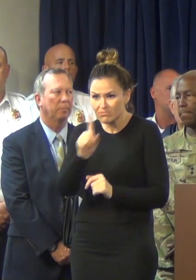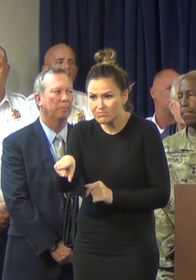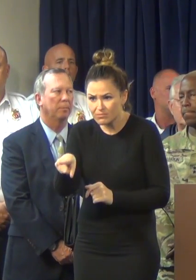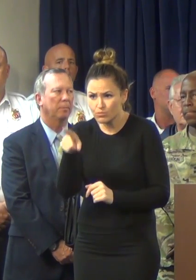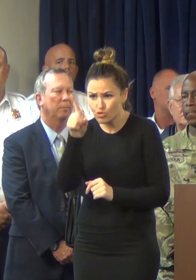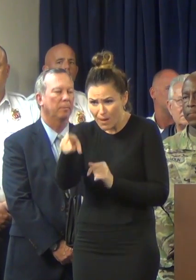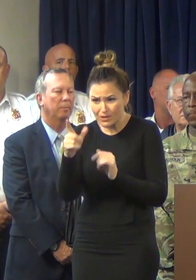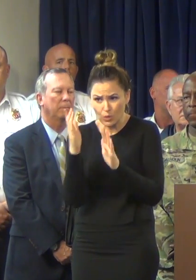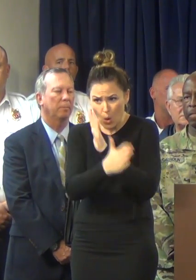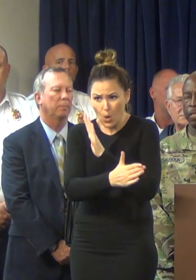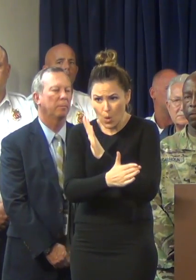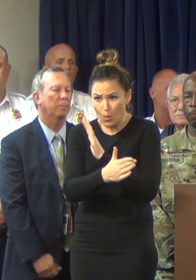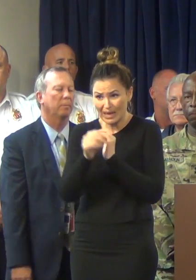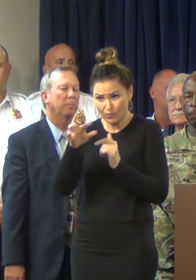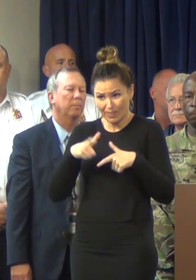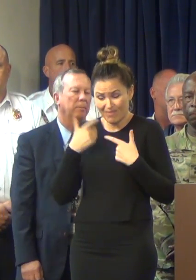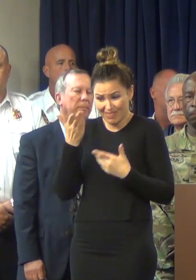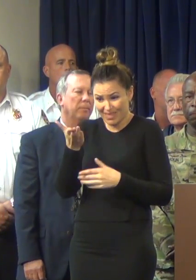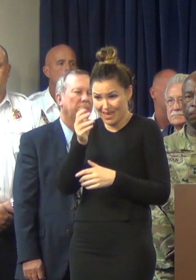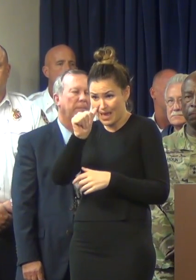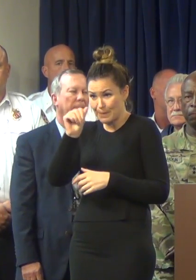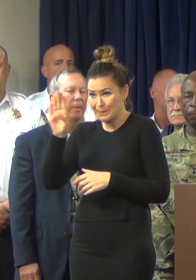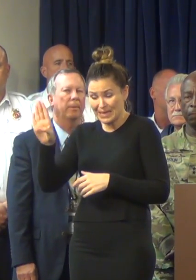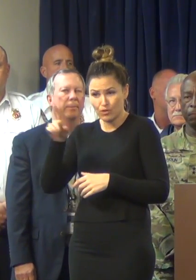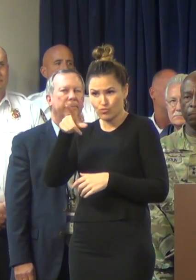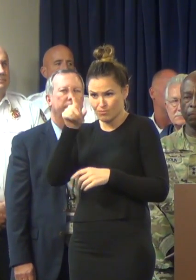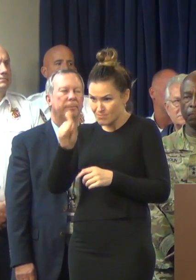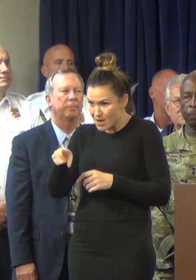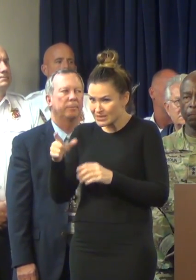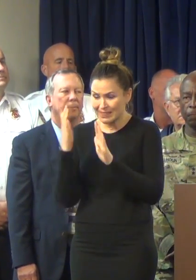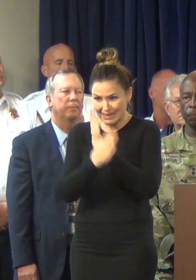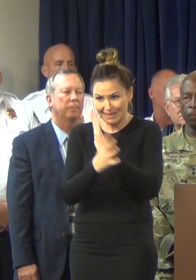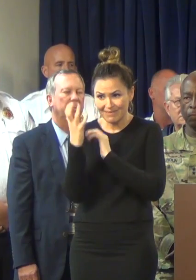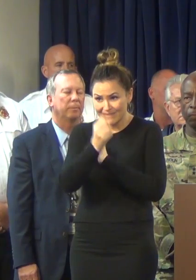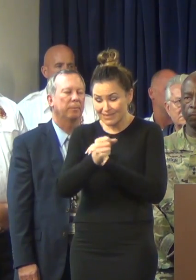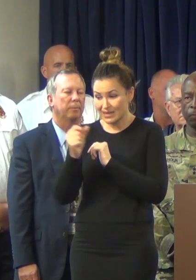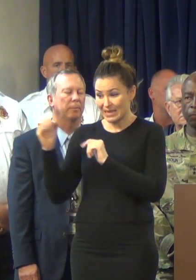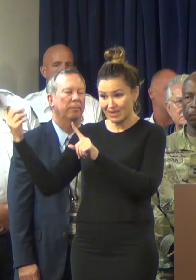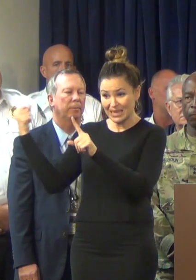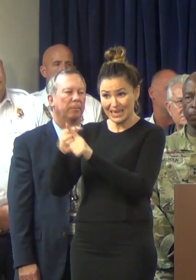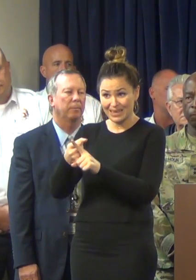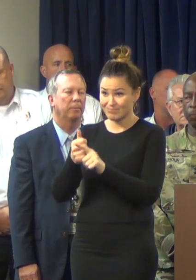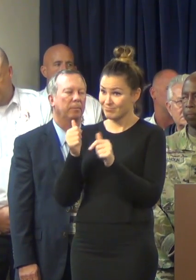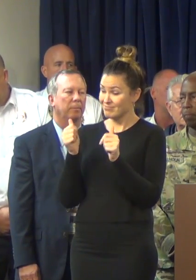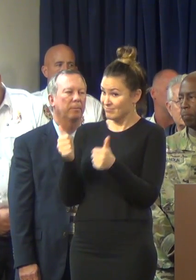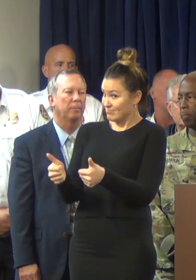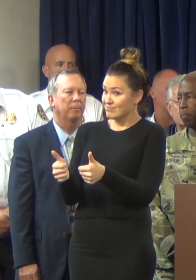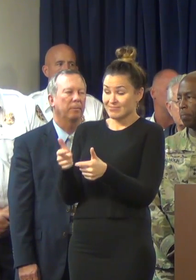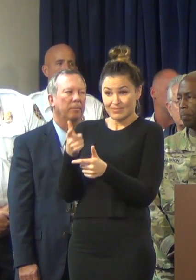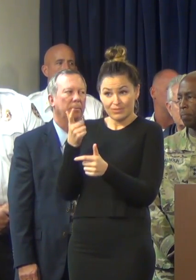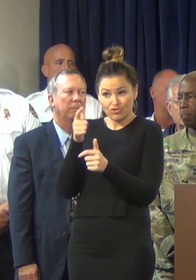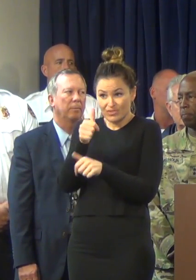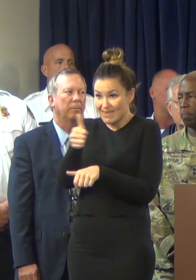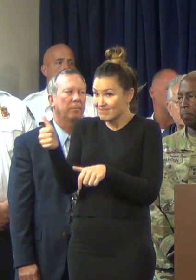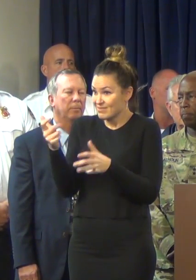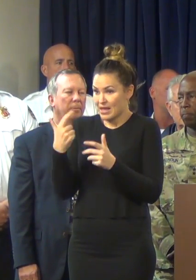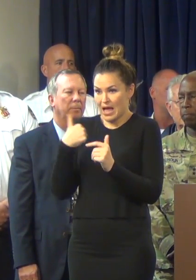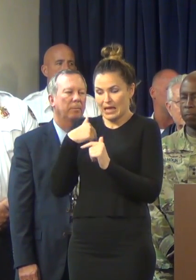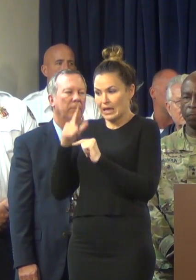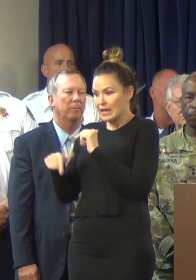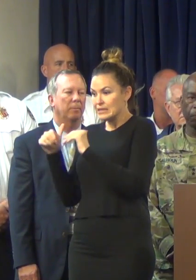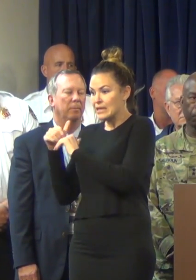need to go because we are expecting a hit, and when it hits, you will be on your own. As the governor said, we will not send,